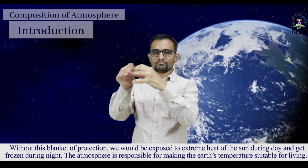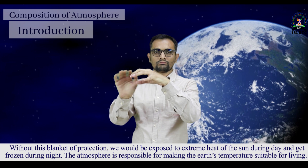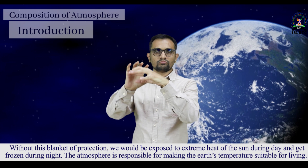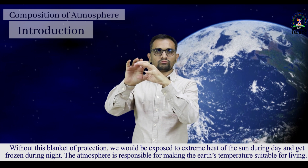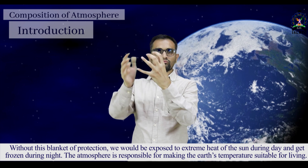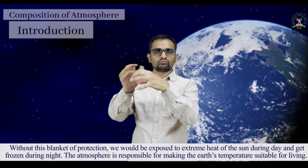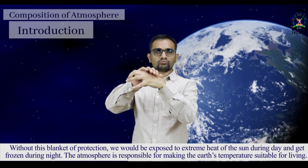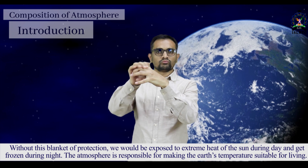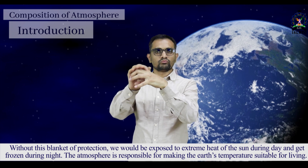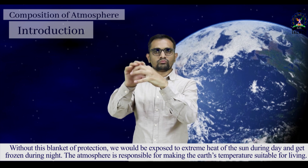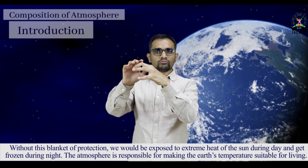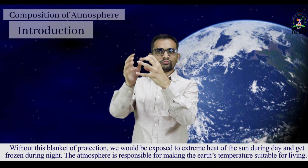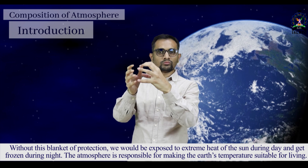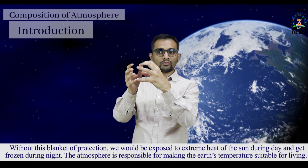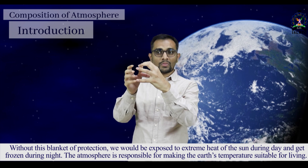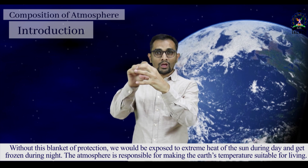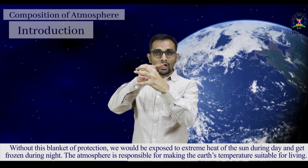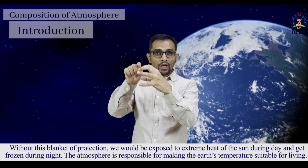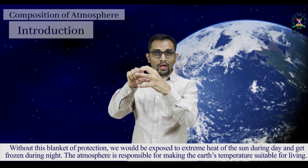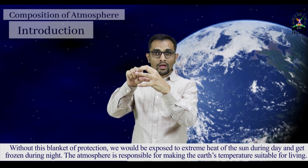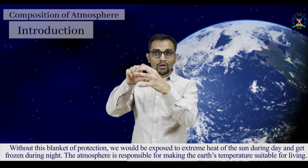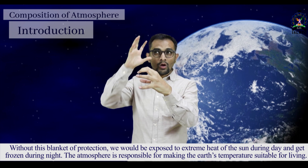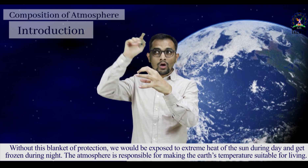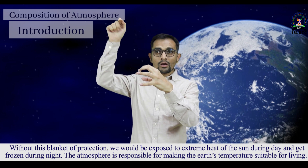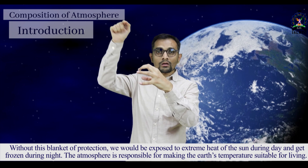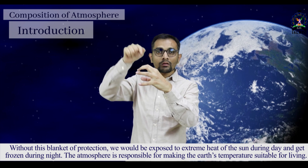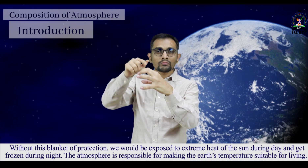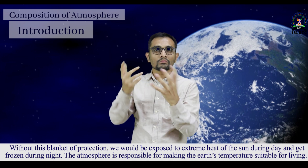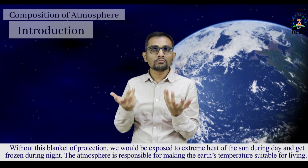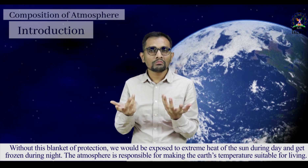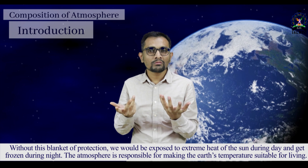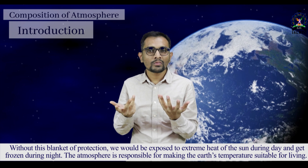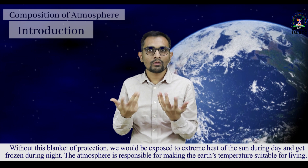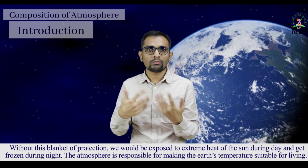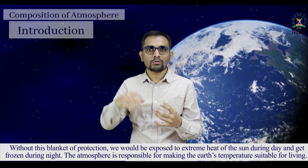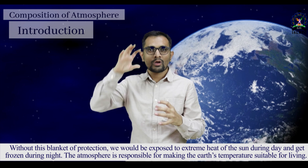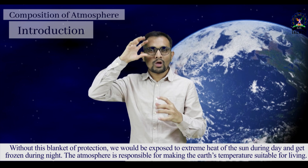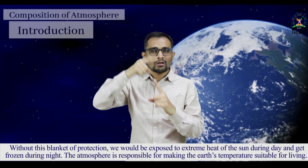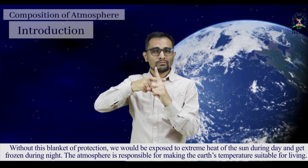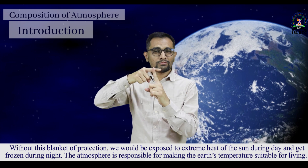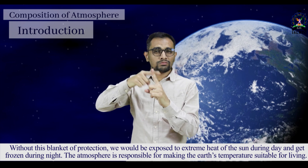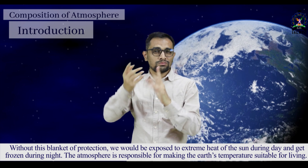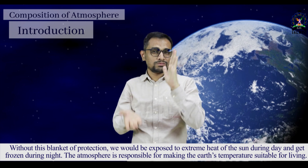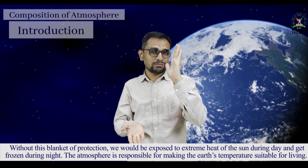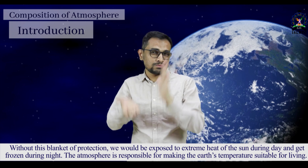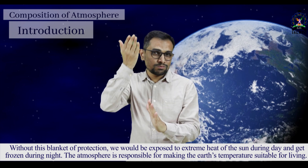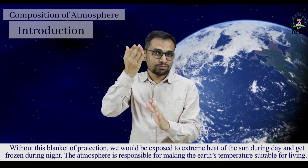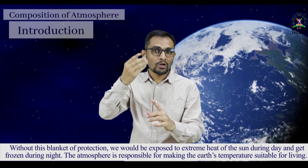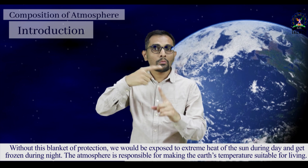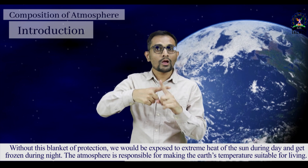Without this blanket of protection, we would be exposed to extreme heat of the sun during